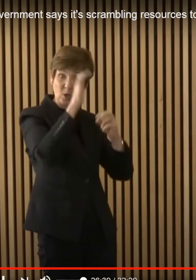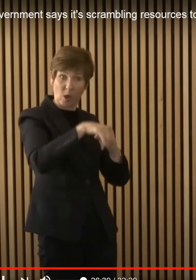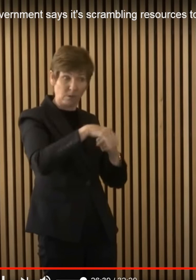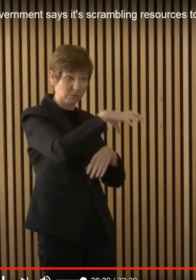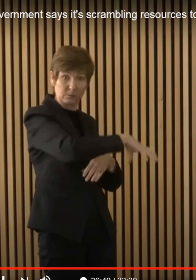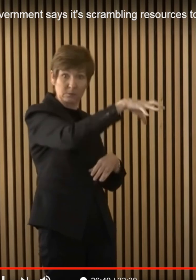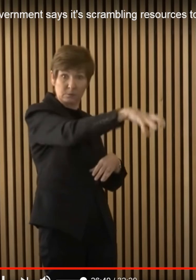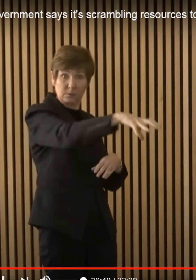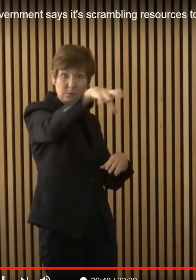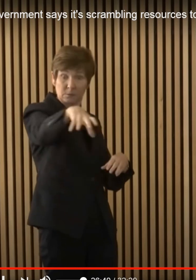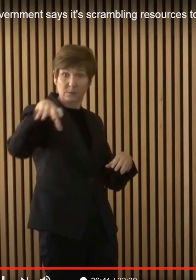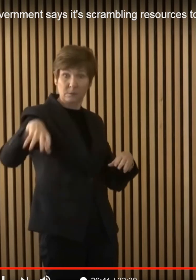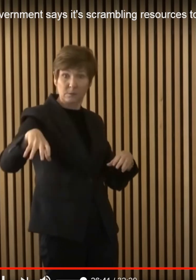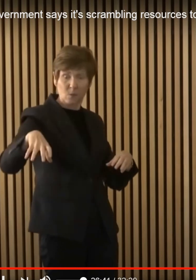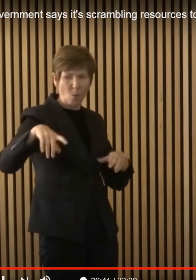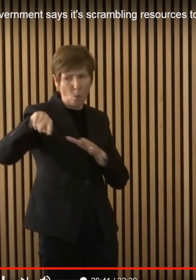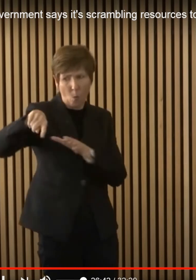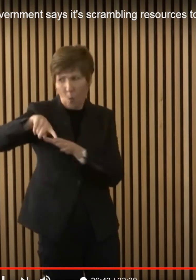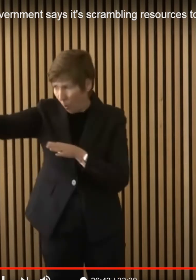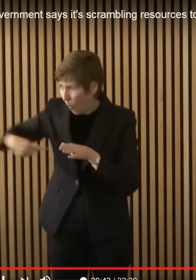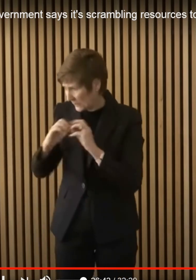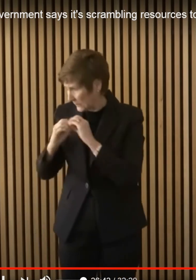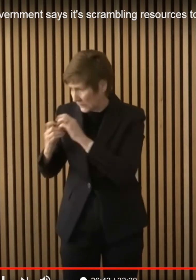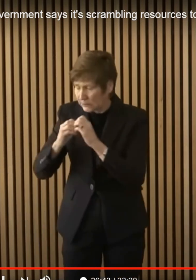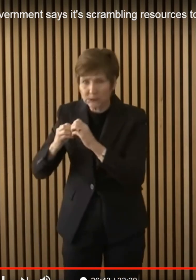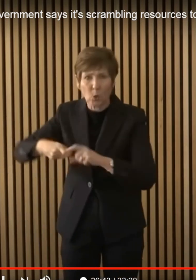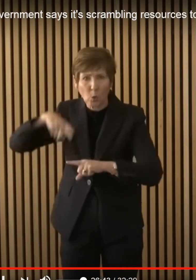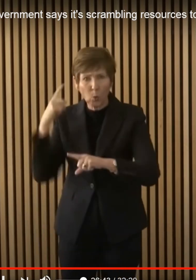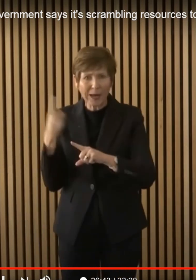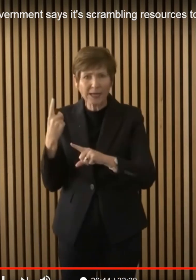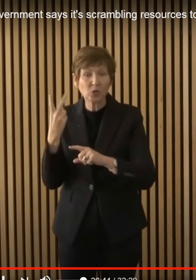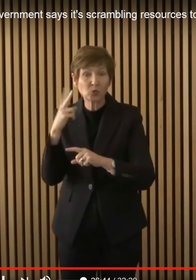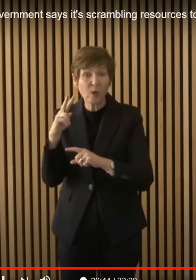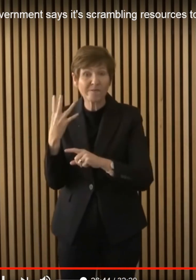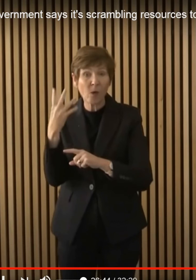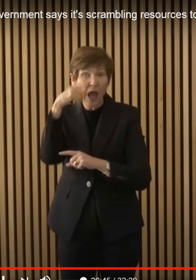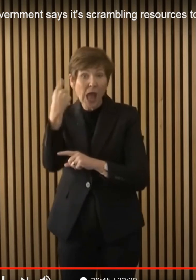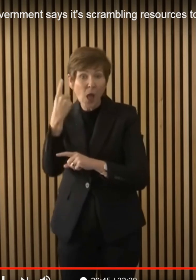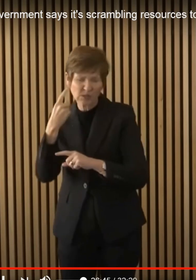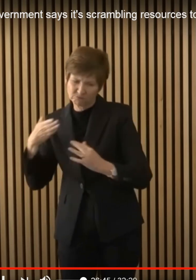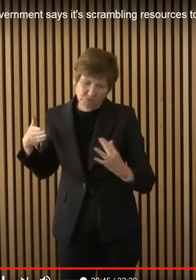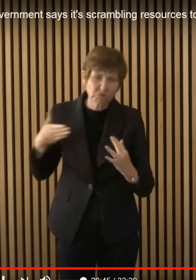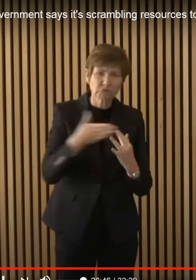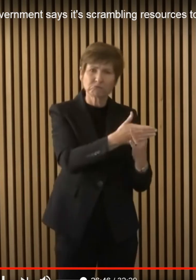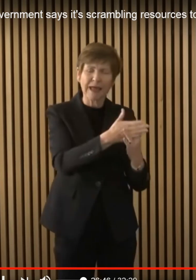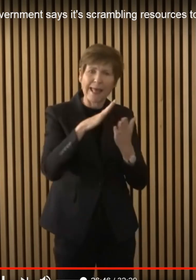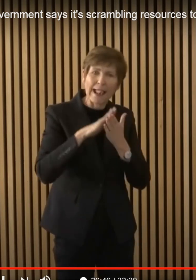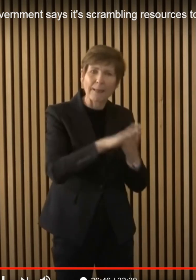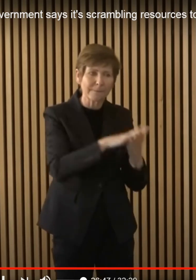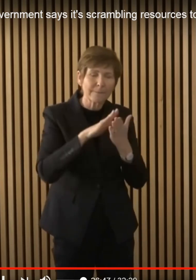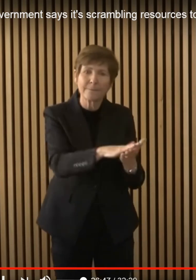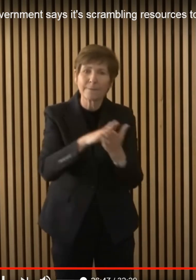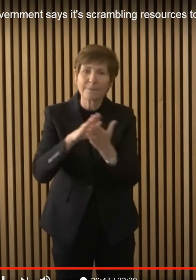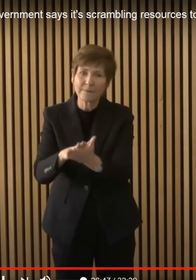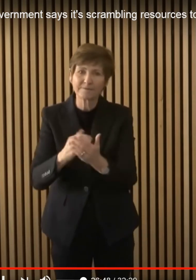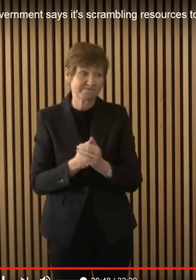immediate time frame. And so what Alison and her team have been able to do, and I've been in contact with the